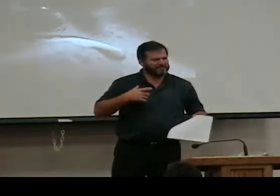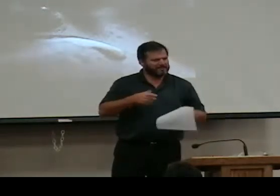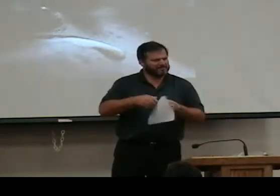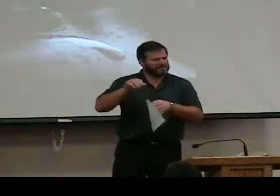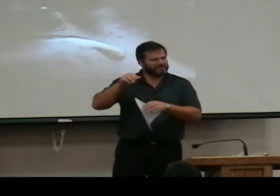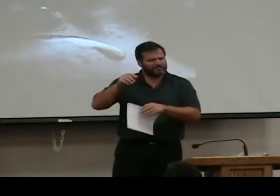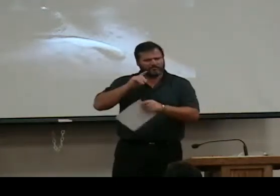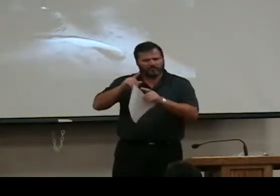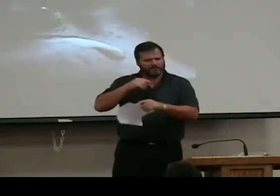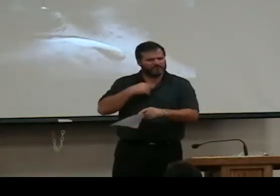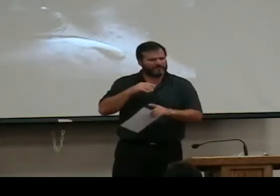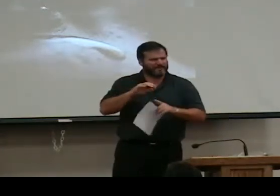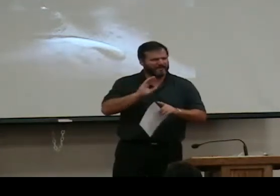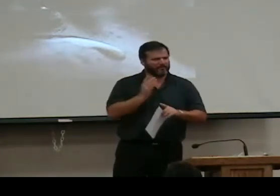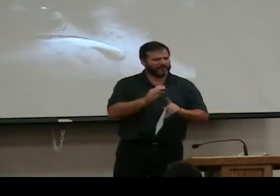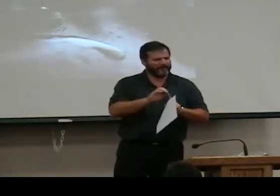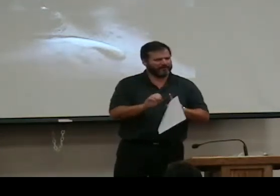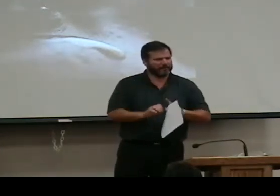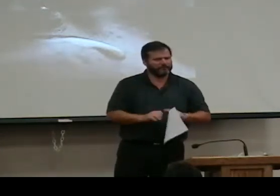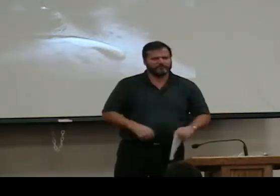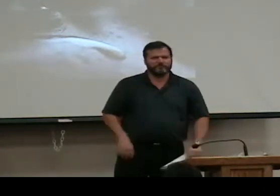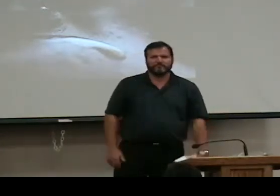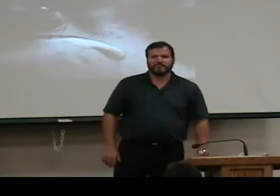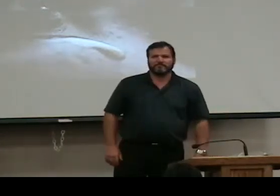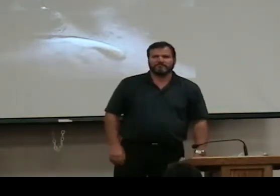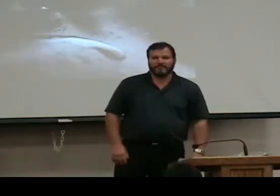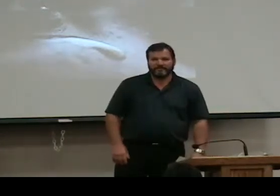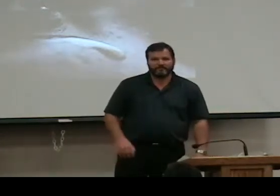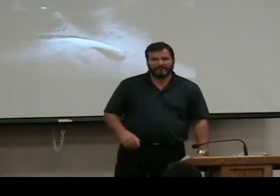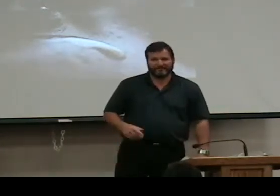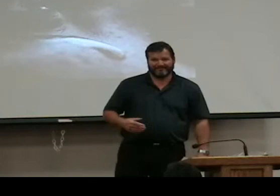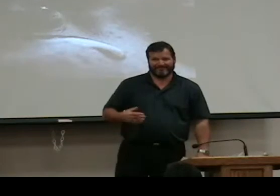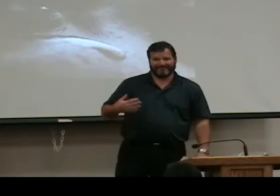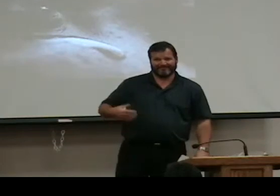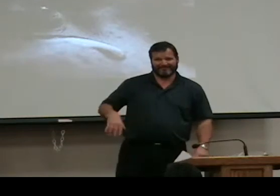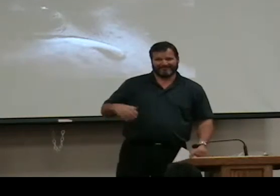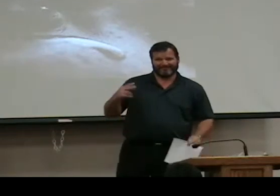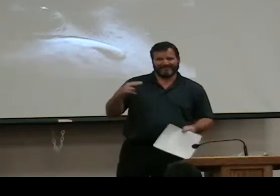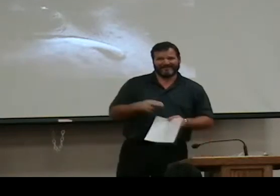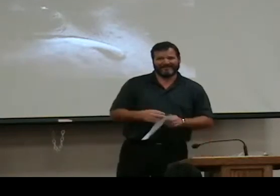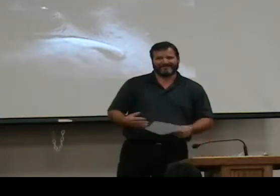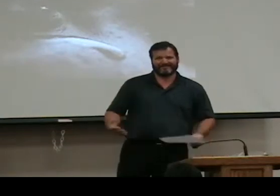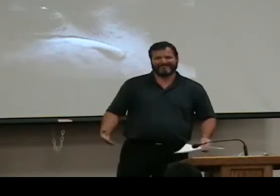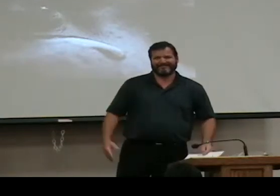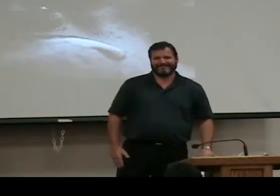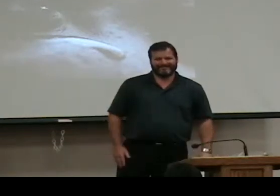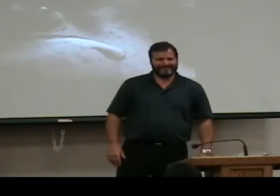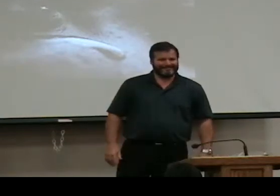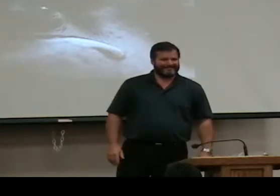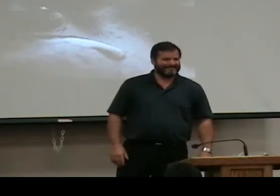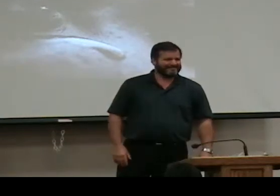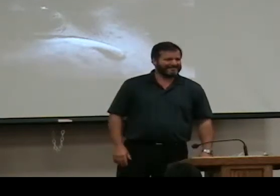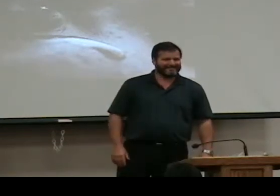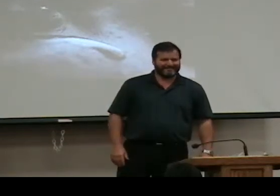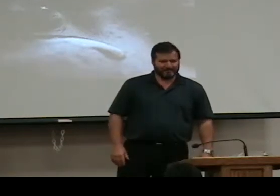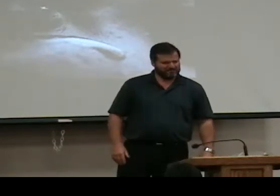What's it? Talk about our energy, our interest. $2,000. How can I do that?